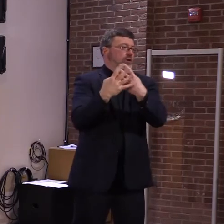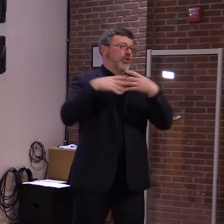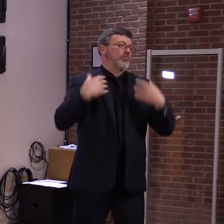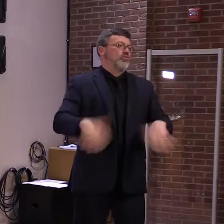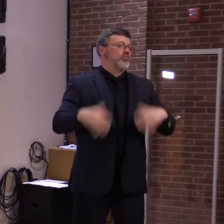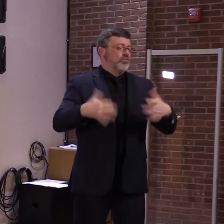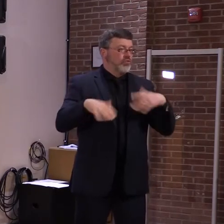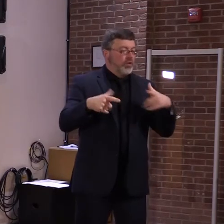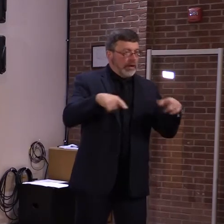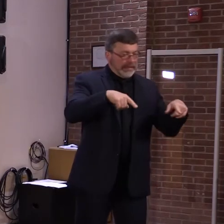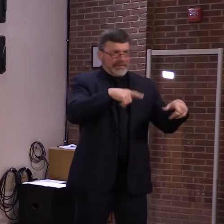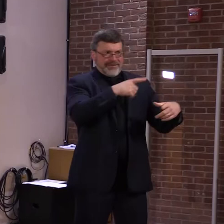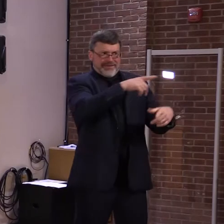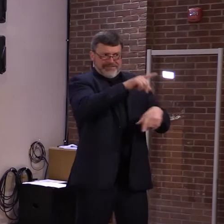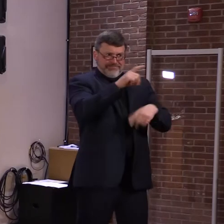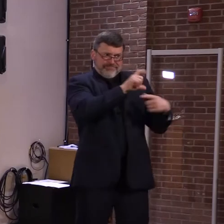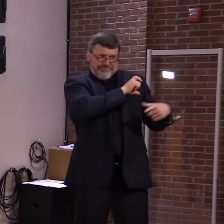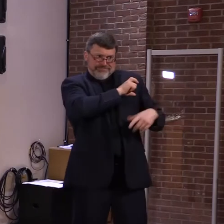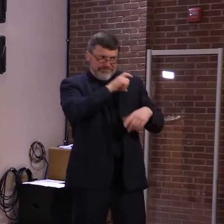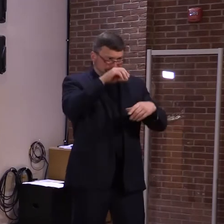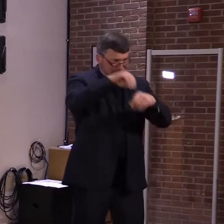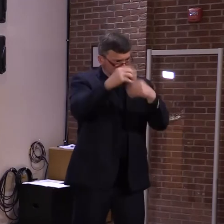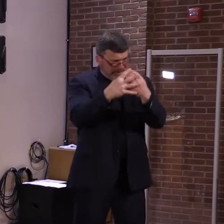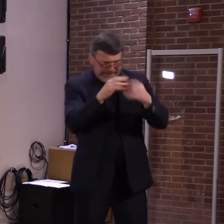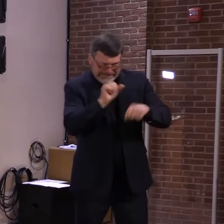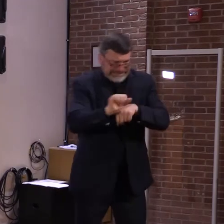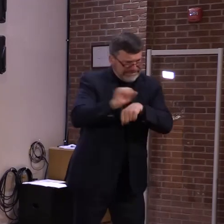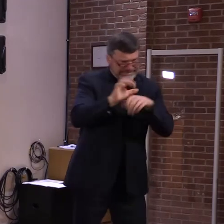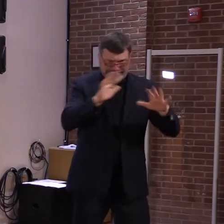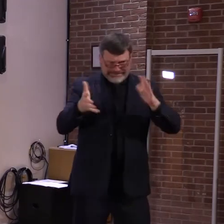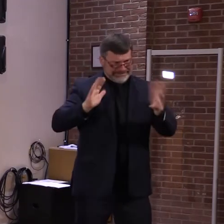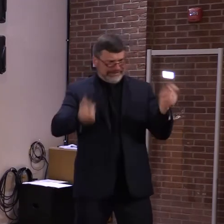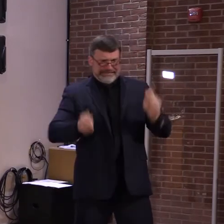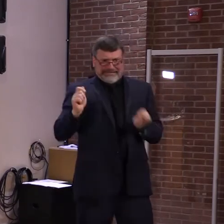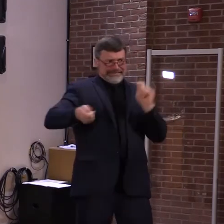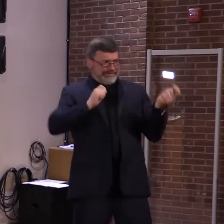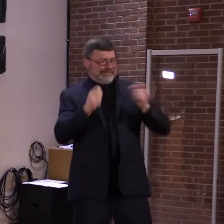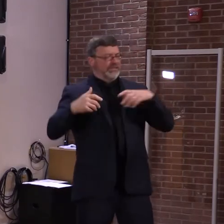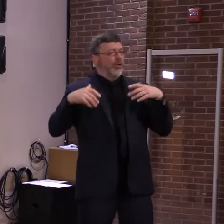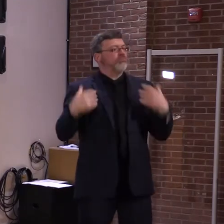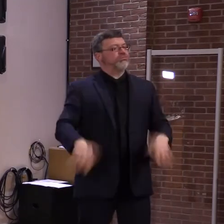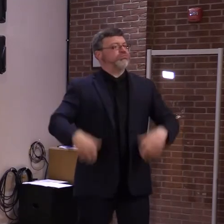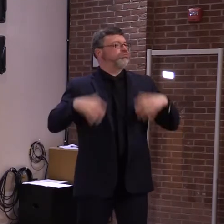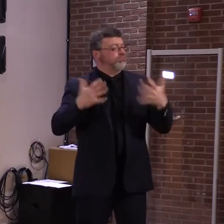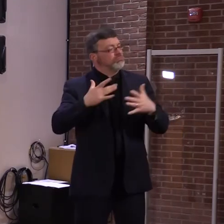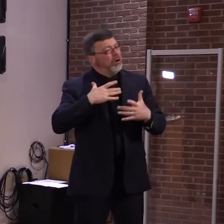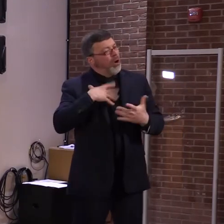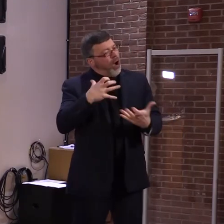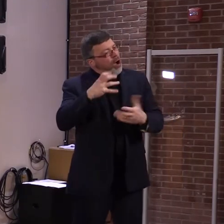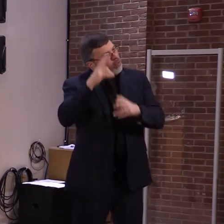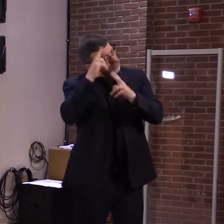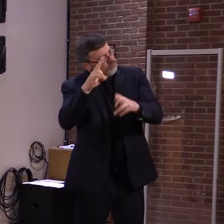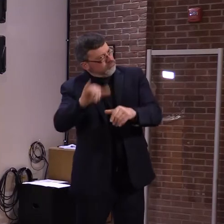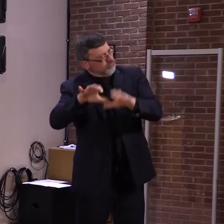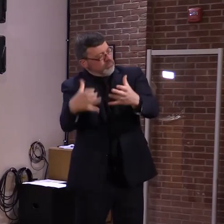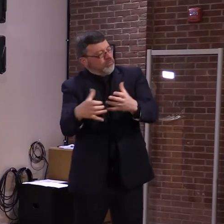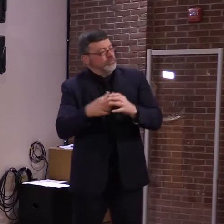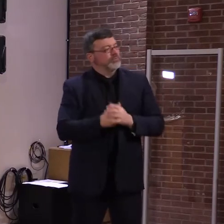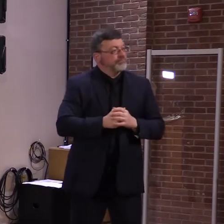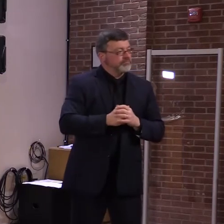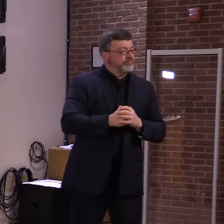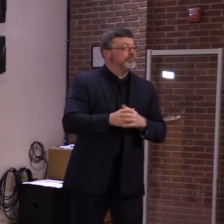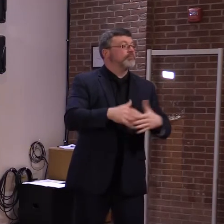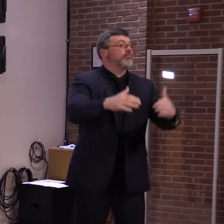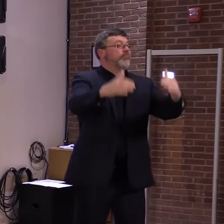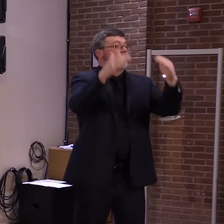adaptability, and resilience in the fight against COVID-19. And May is Mental Health Awareness Month. It has never been